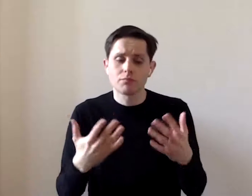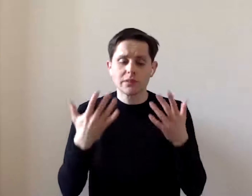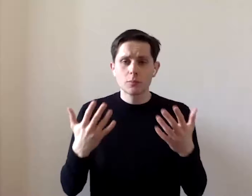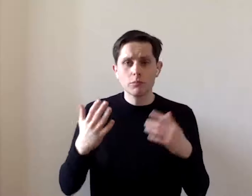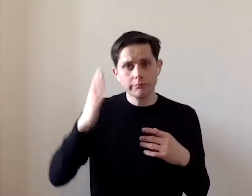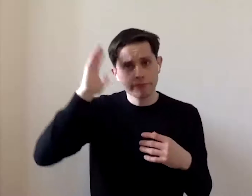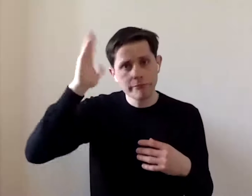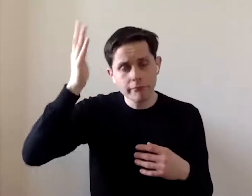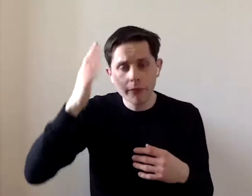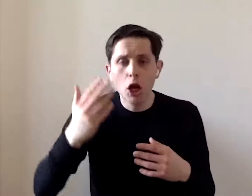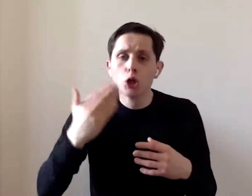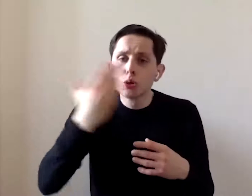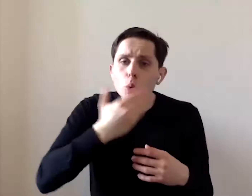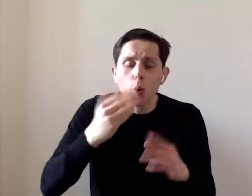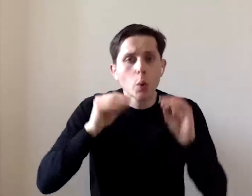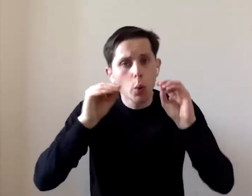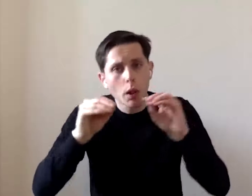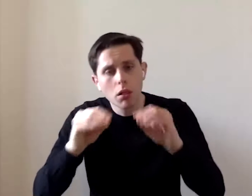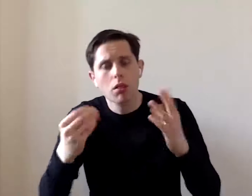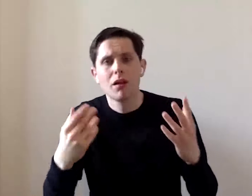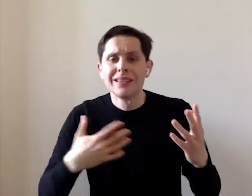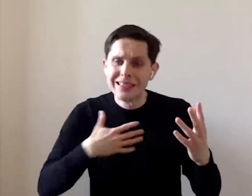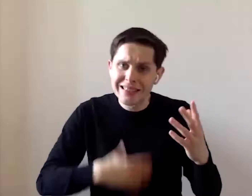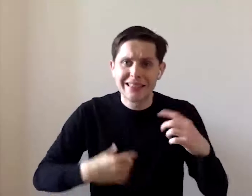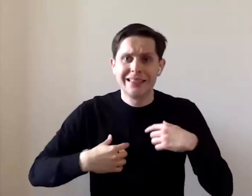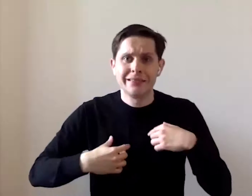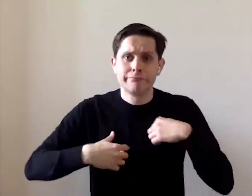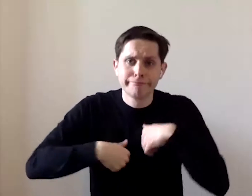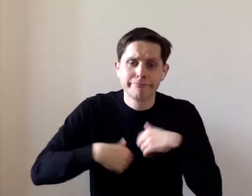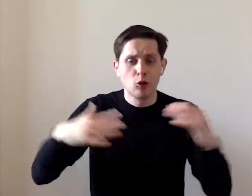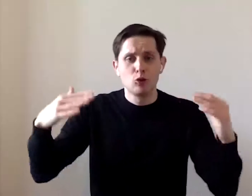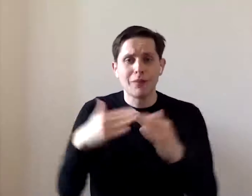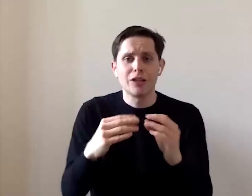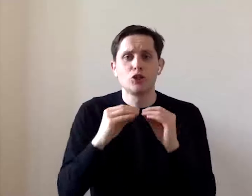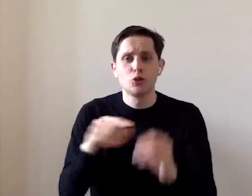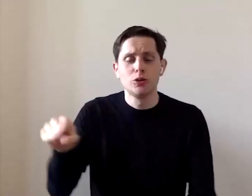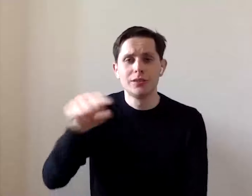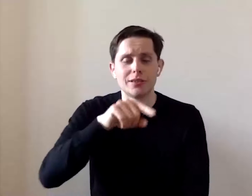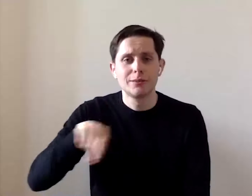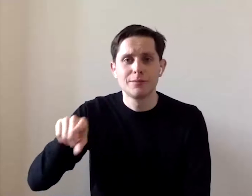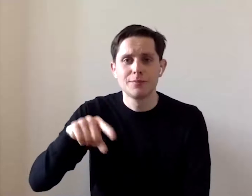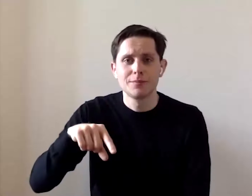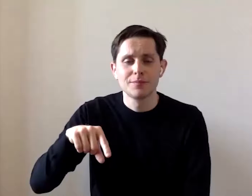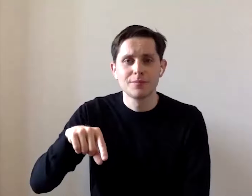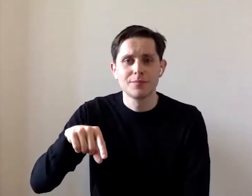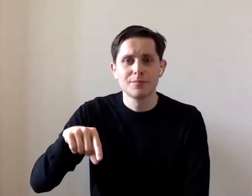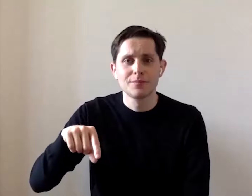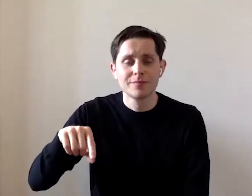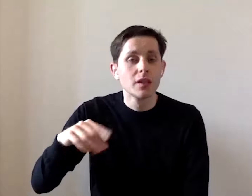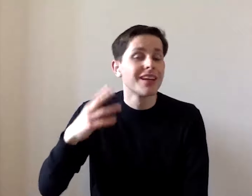Obviously, the way in which practice is taught in schools needs adaptating and being bespoke to students.